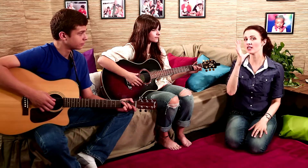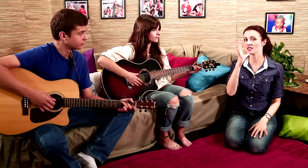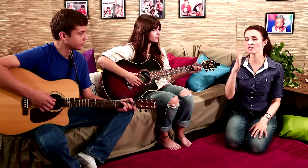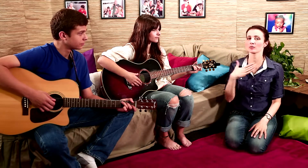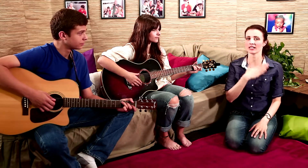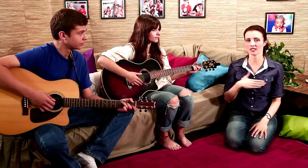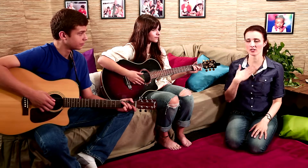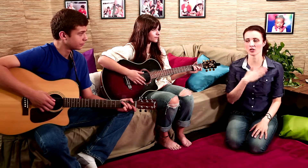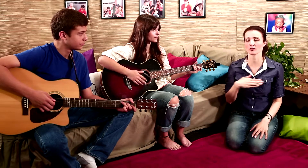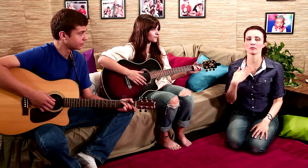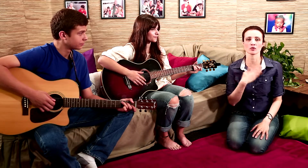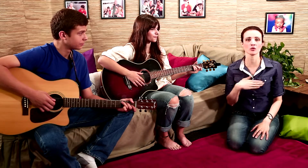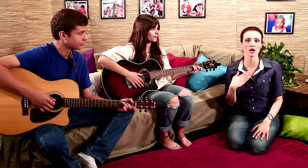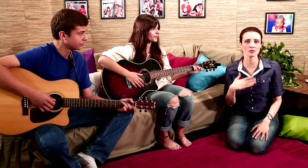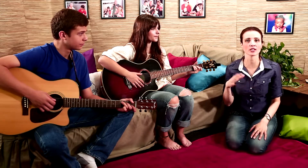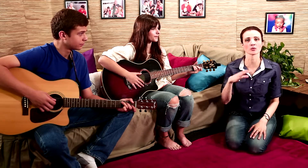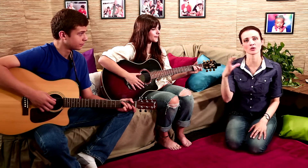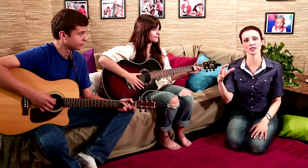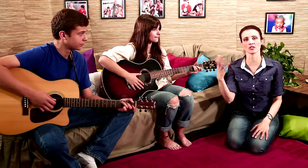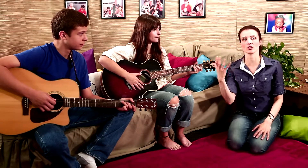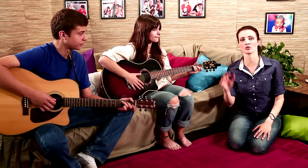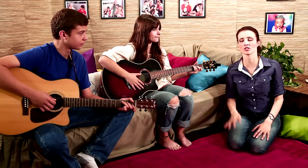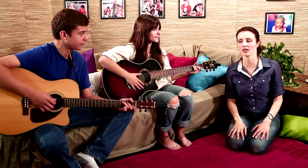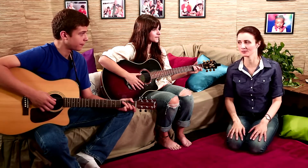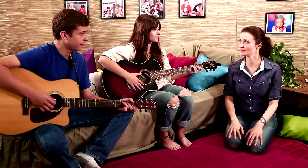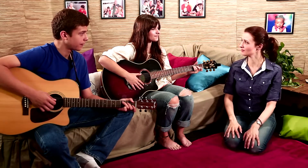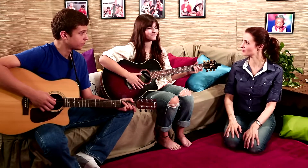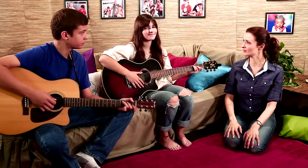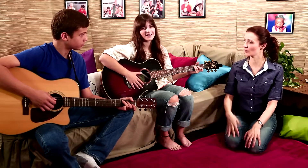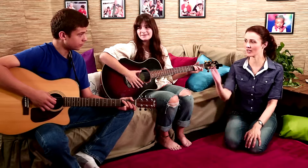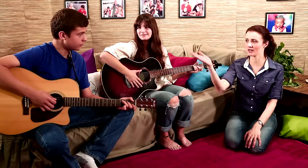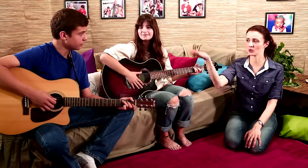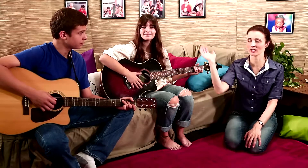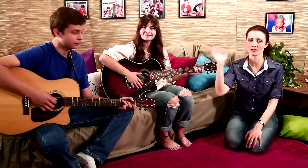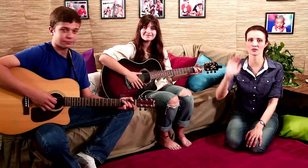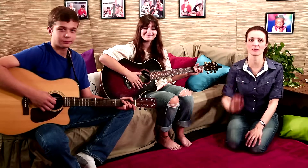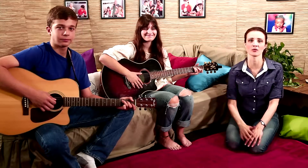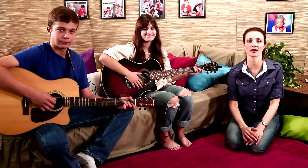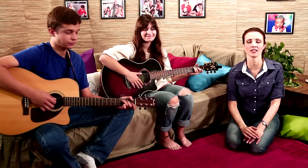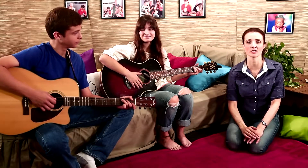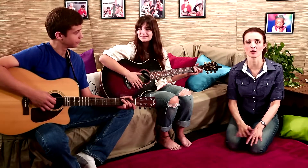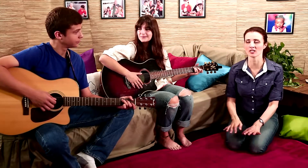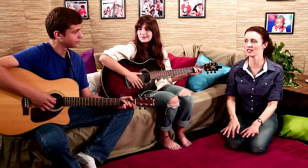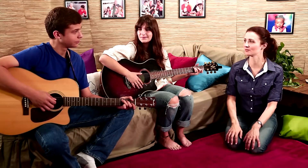Mommies, Please. So for families with 2 moms, that's one of the ways that you can use this song. And we're going to have Luke and Liv from Band Writing Collective help us again.